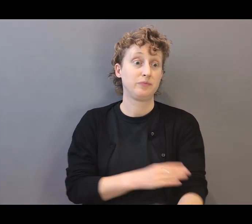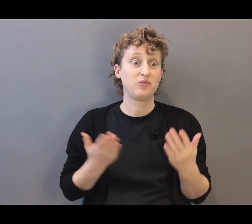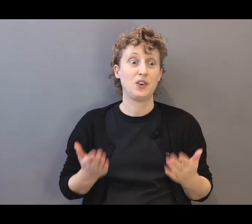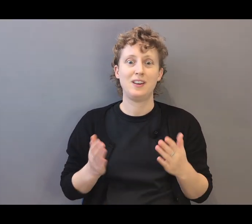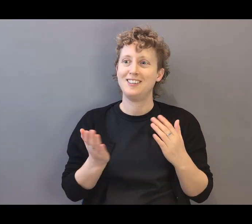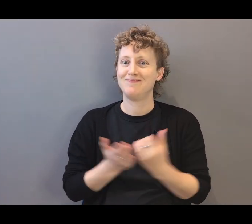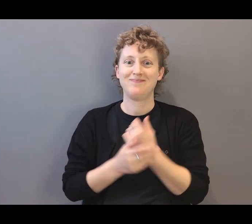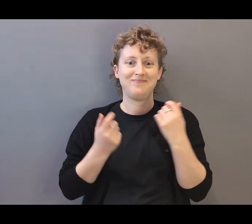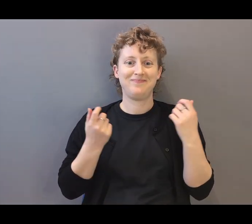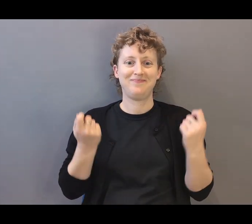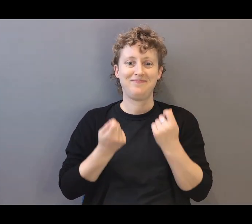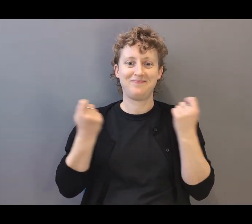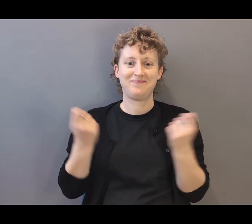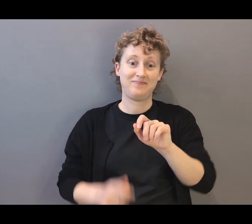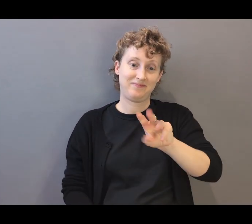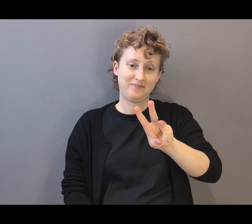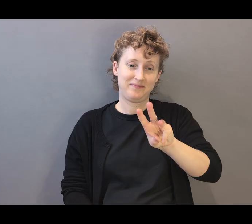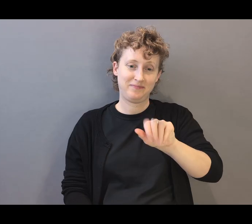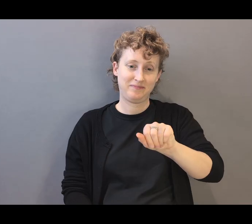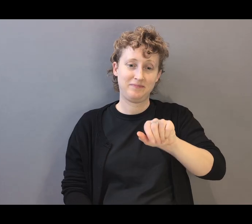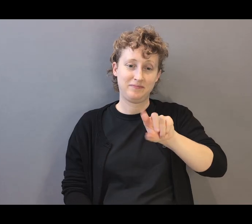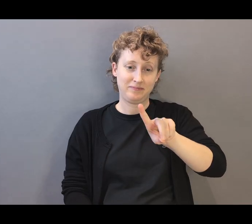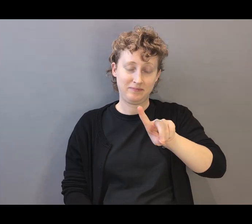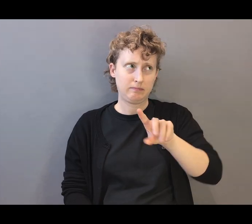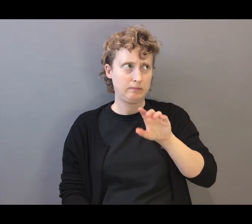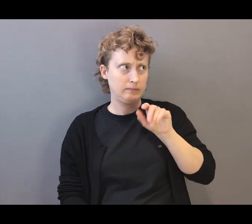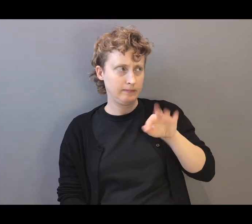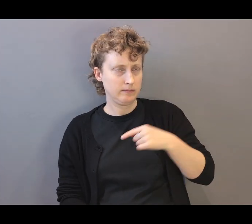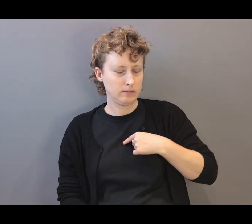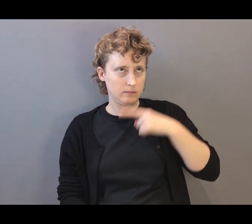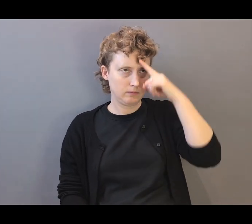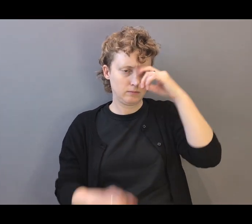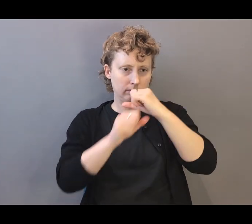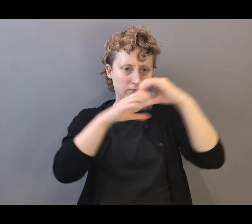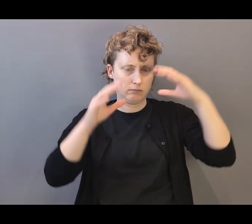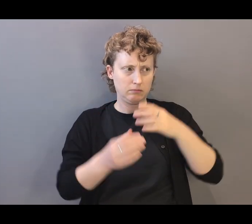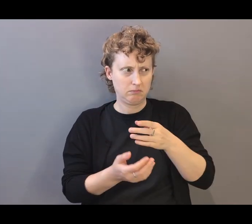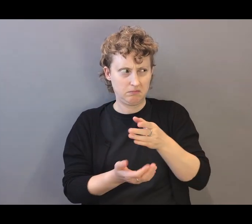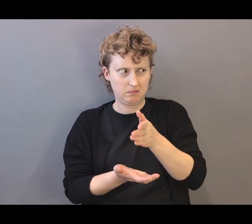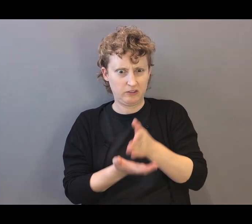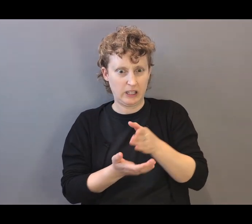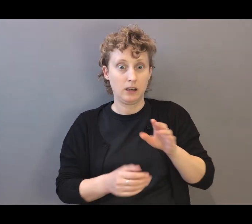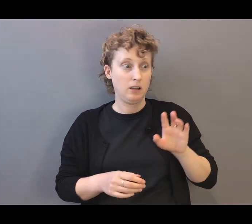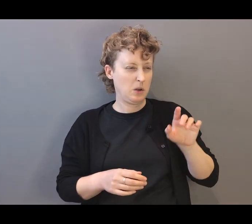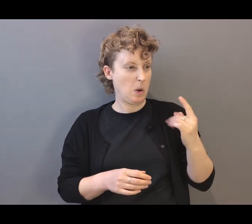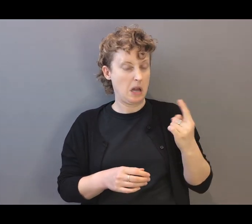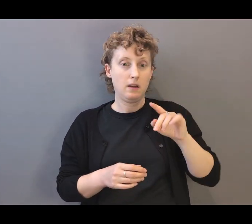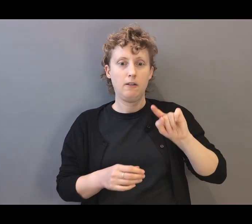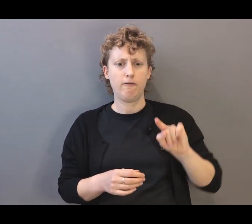celebrating the Web Accessibility Directive, which, if I'm not mistaken, was one of the first pieces of European legislation focusing